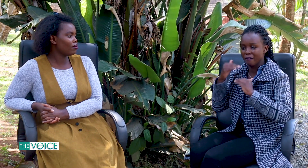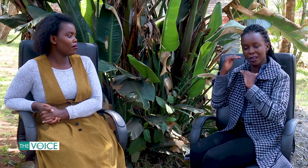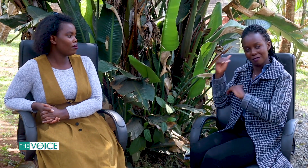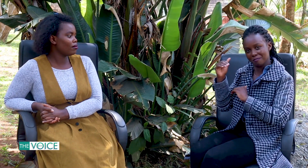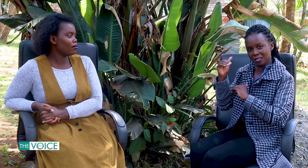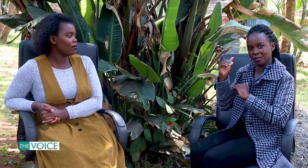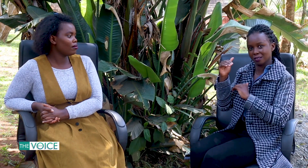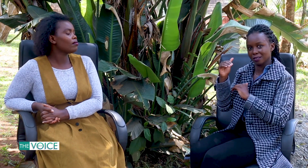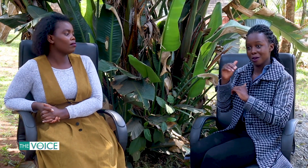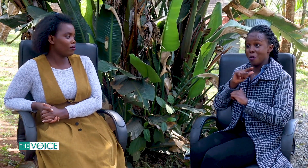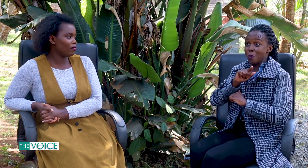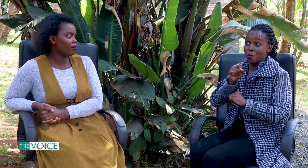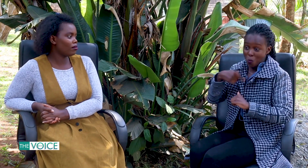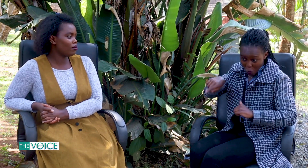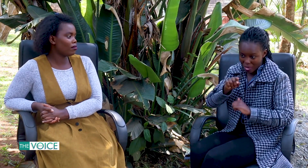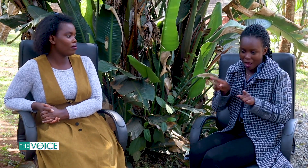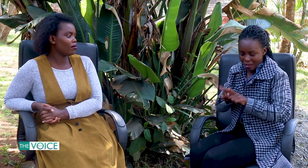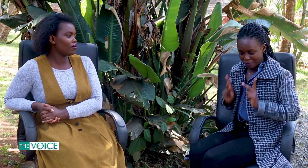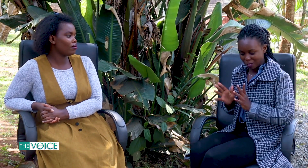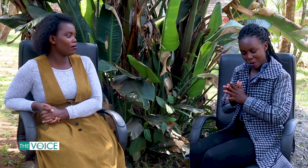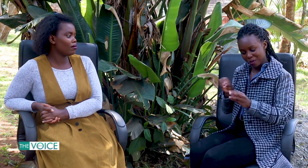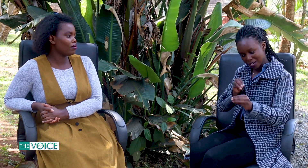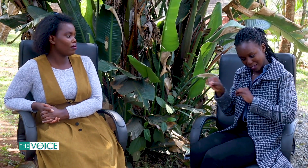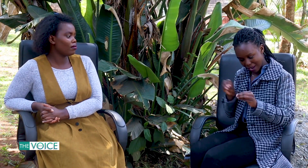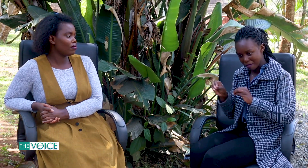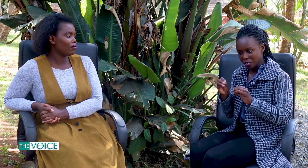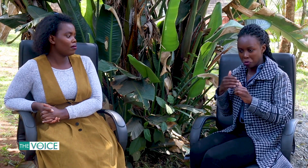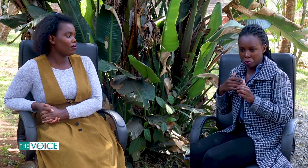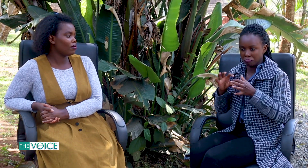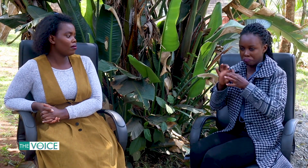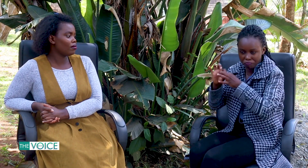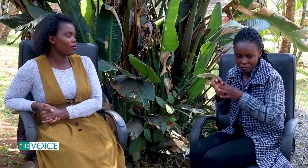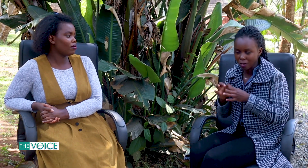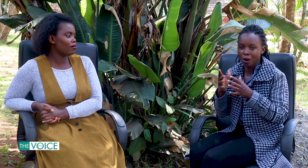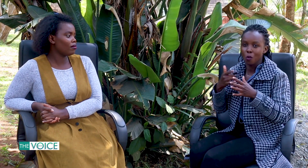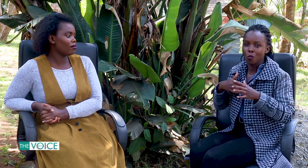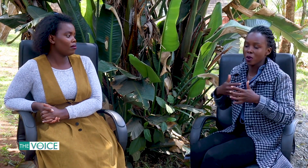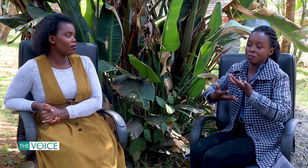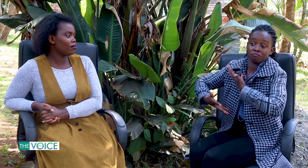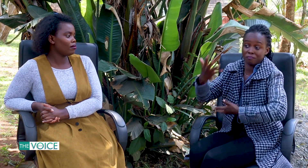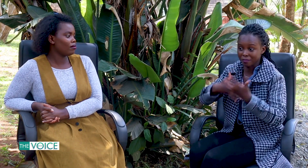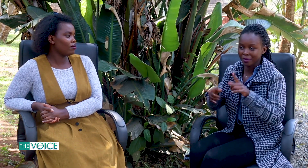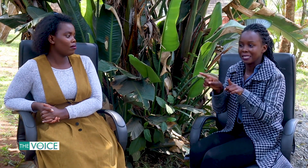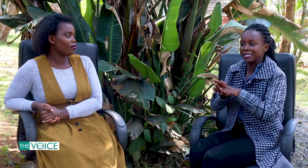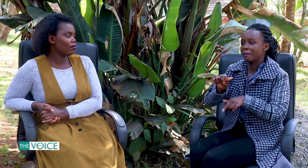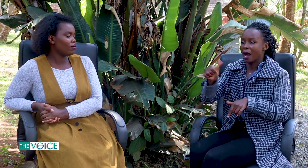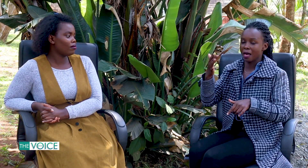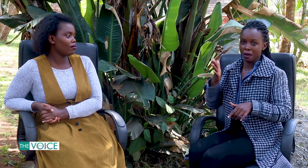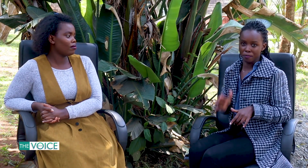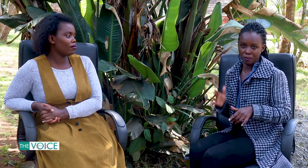person has a disability, remember there is no limit. A person with disability can actually interact, can actually